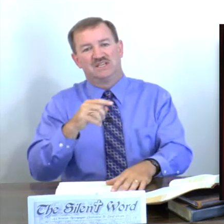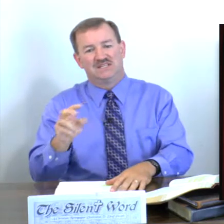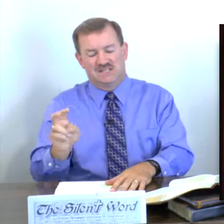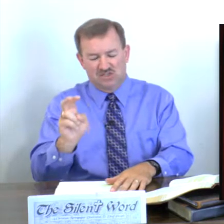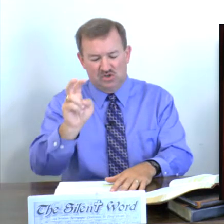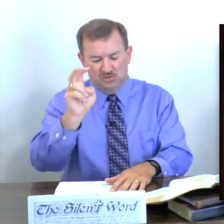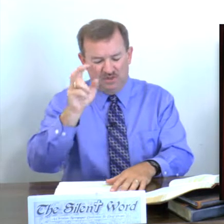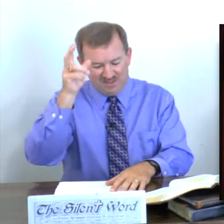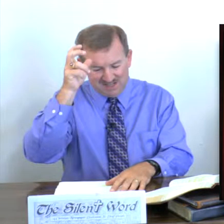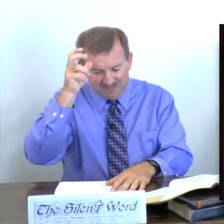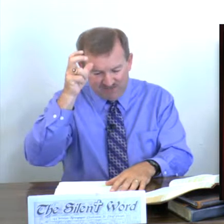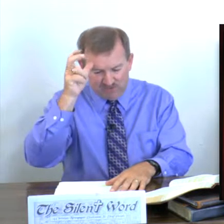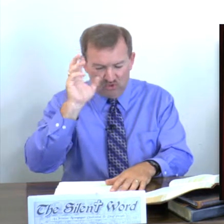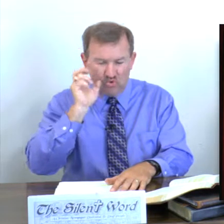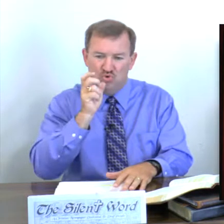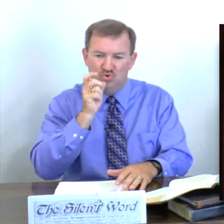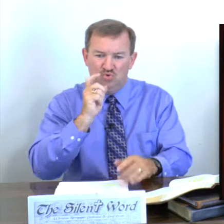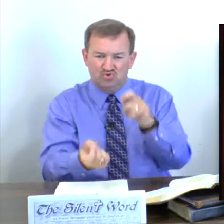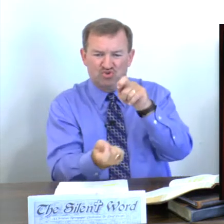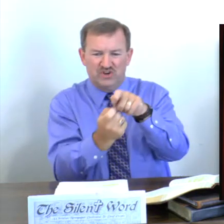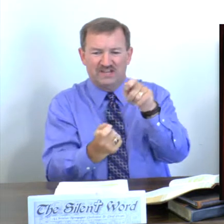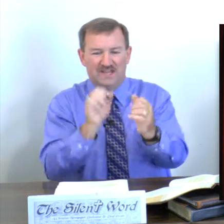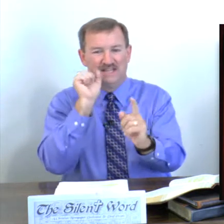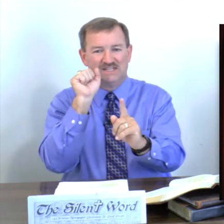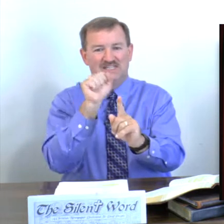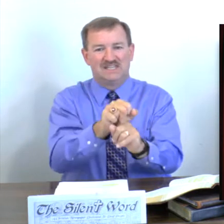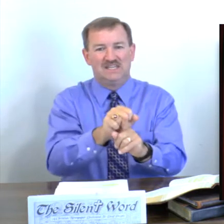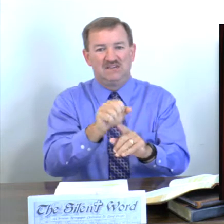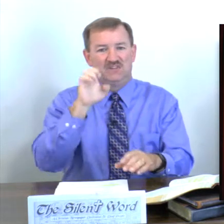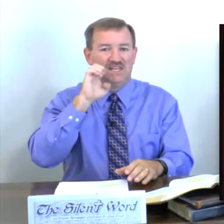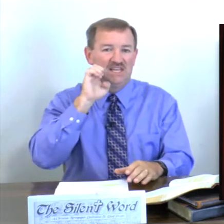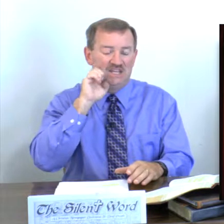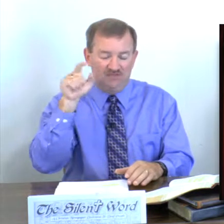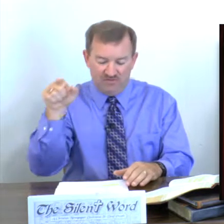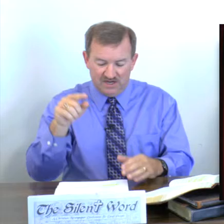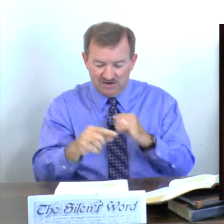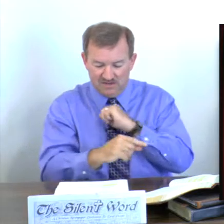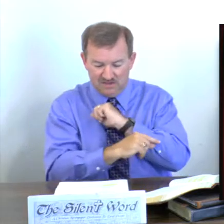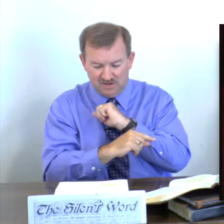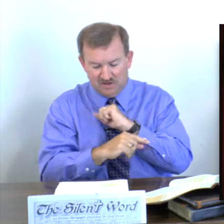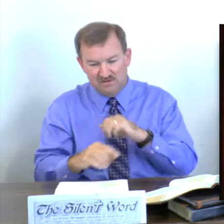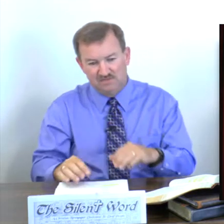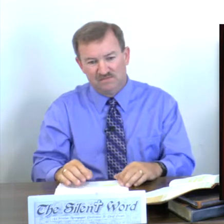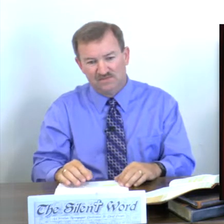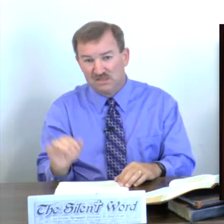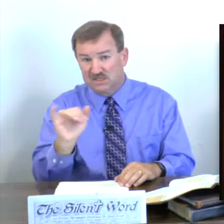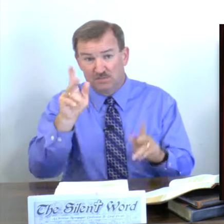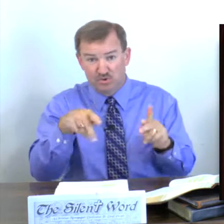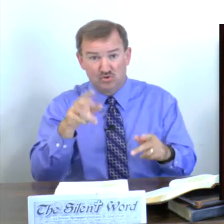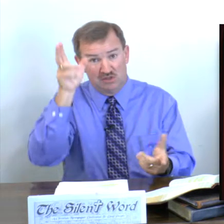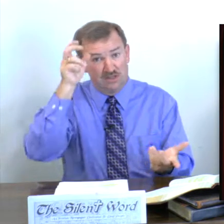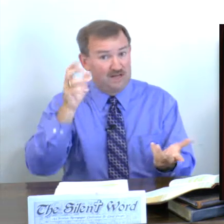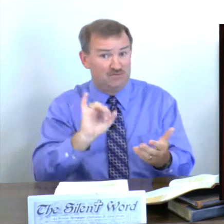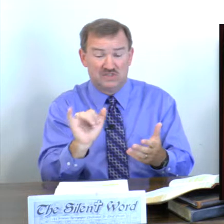this serpent, the devil, who tricked and deceived Eve there in the garden. Same person, the devil,